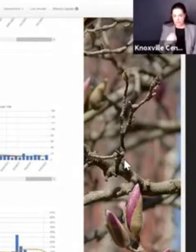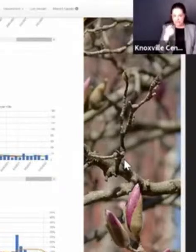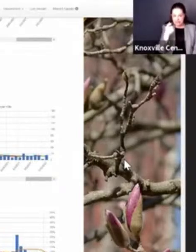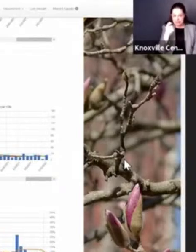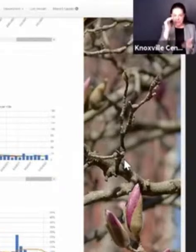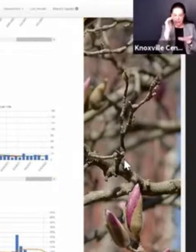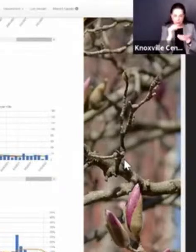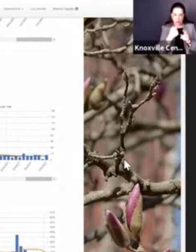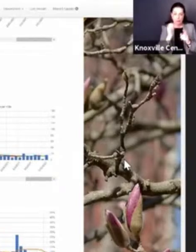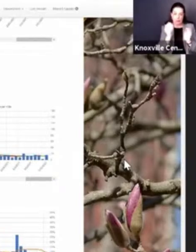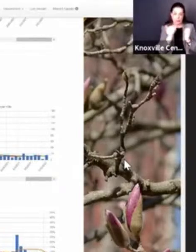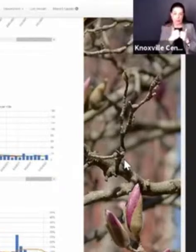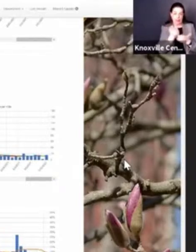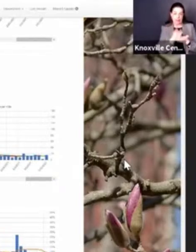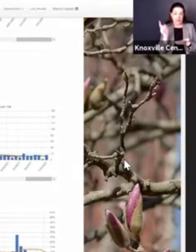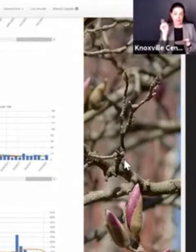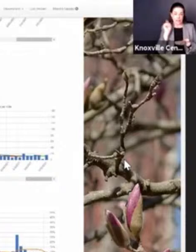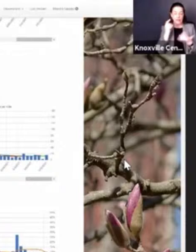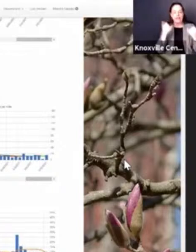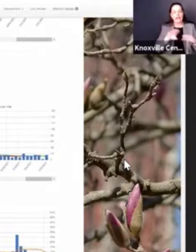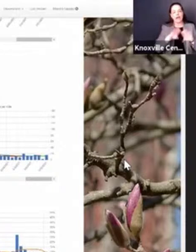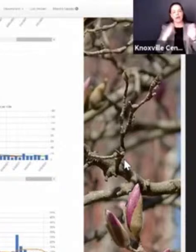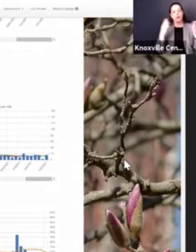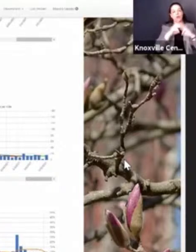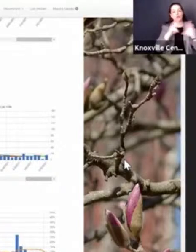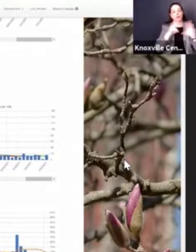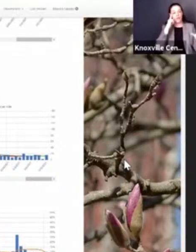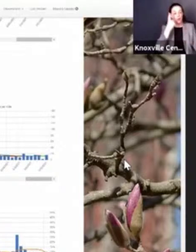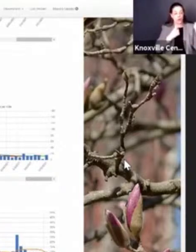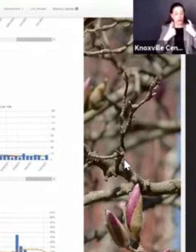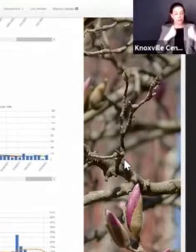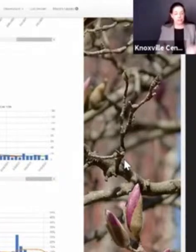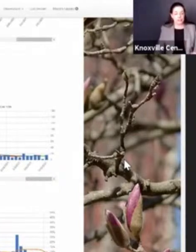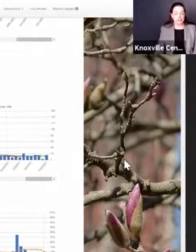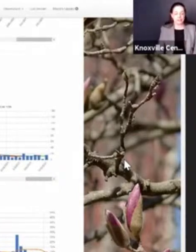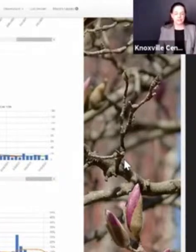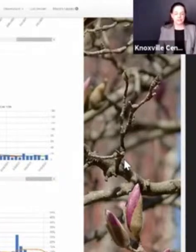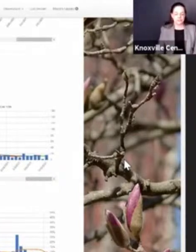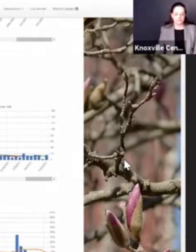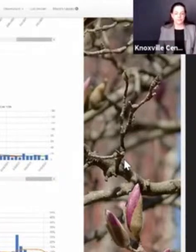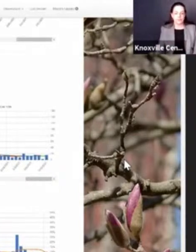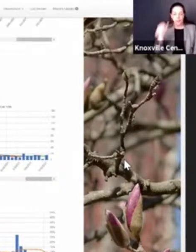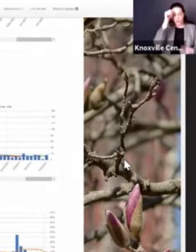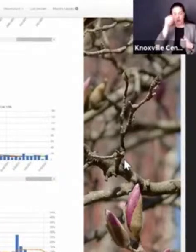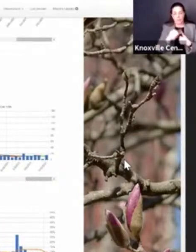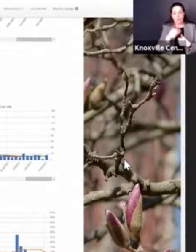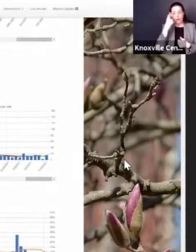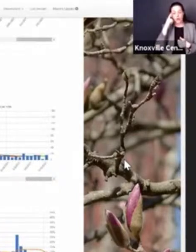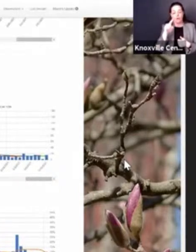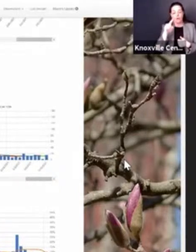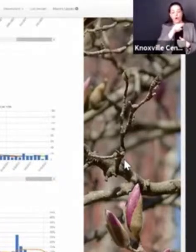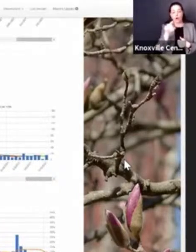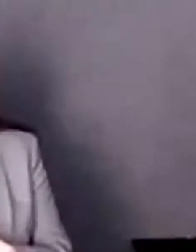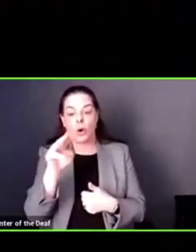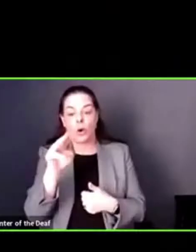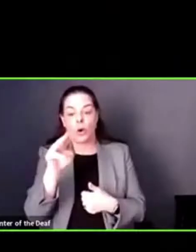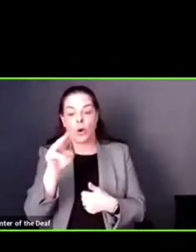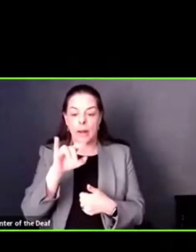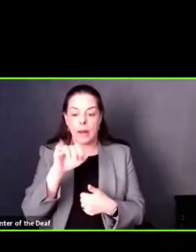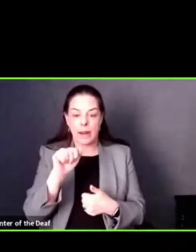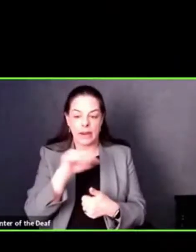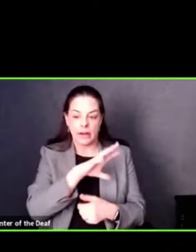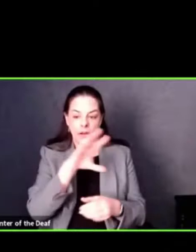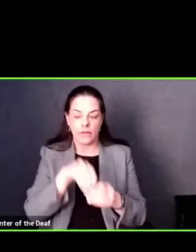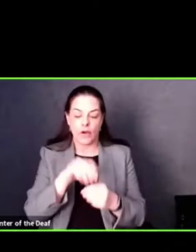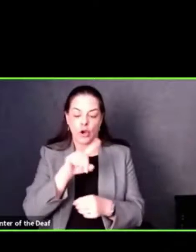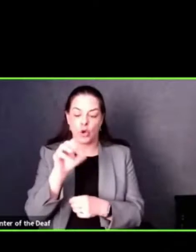slightly down from last week. I'll now open it up for questions. All right, as a reminder for media members that are a part of